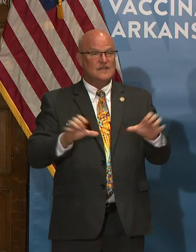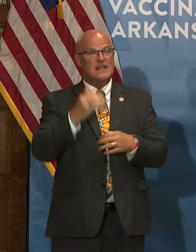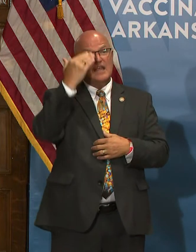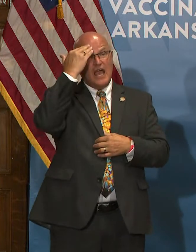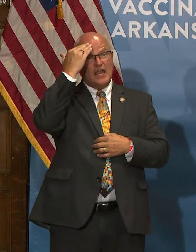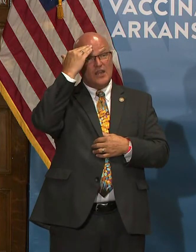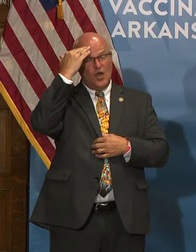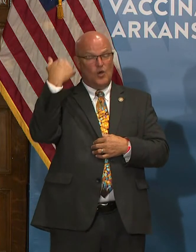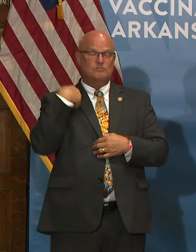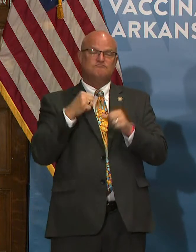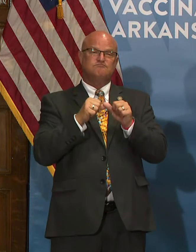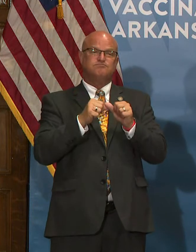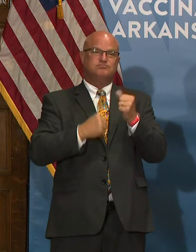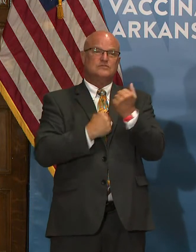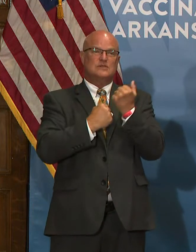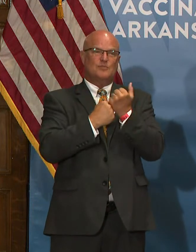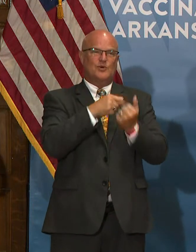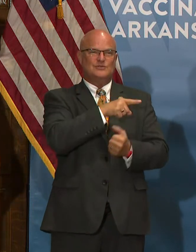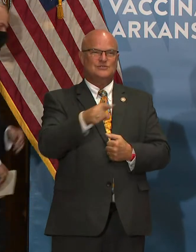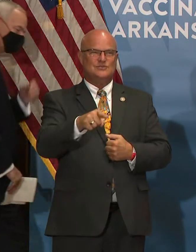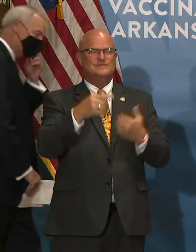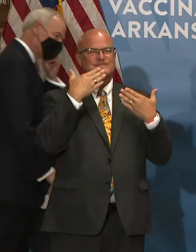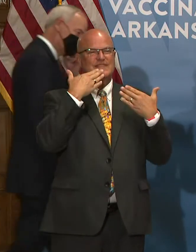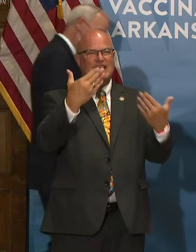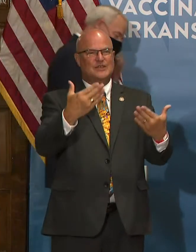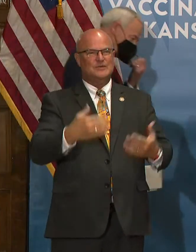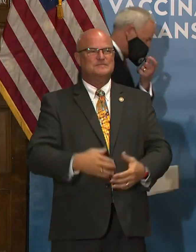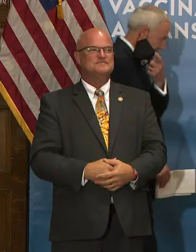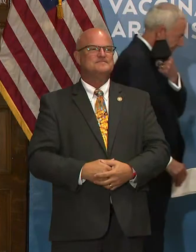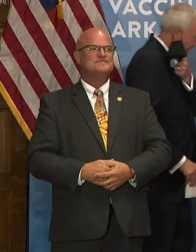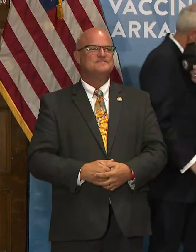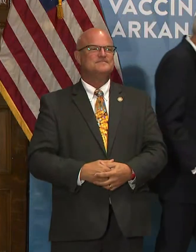we'll be here to continue to support you. Thank you.